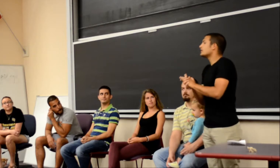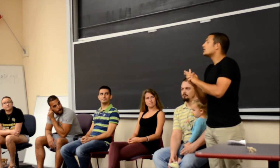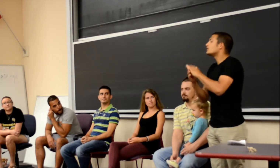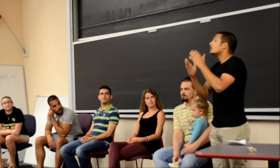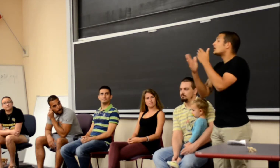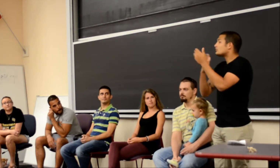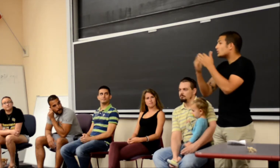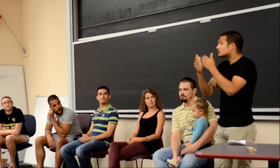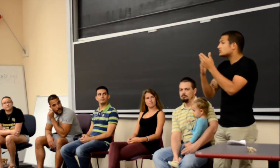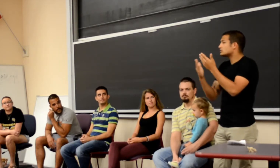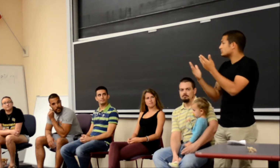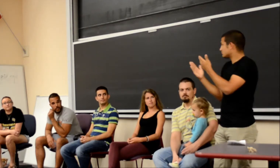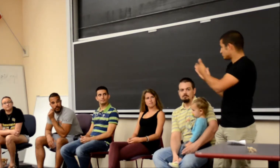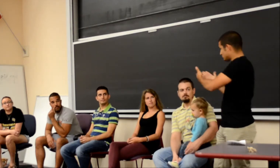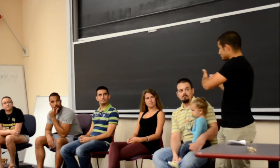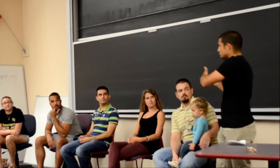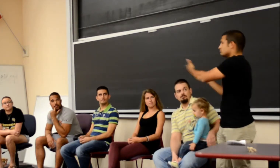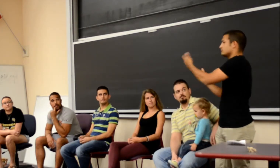parents found out they were deaf.